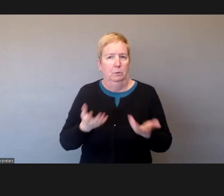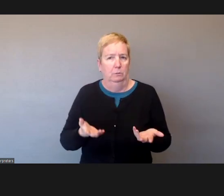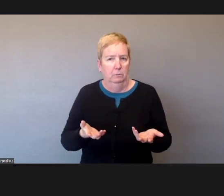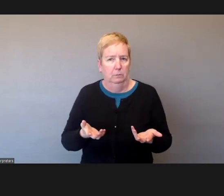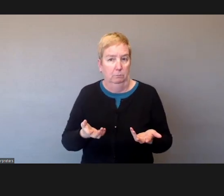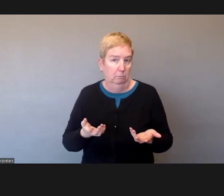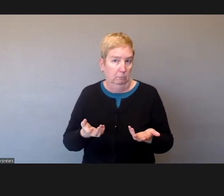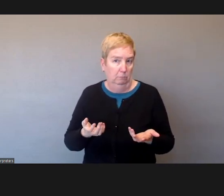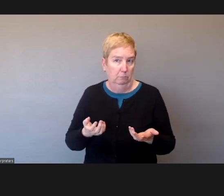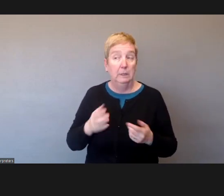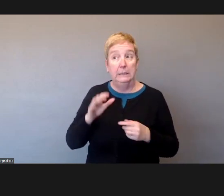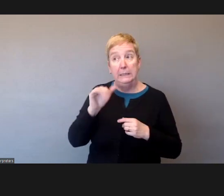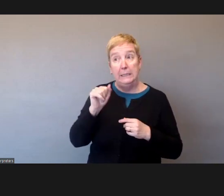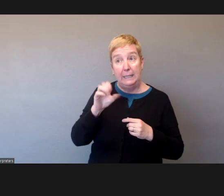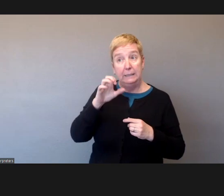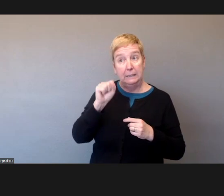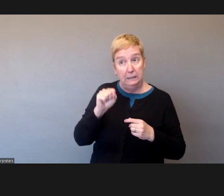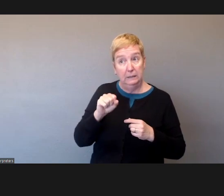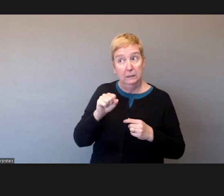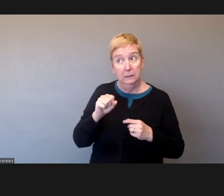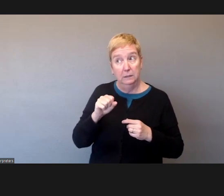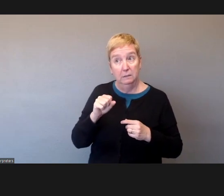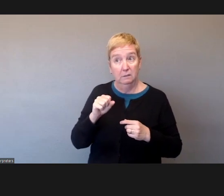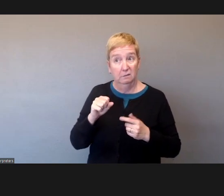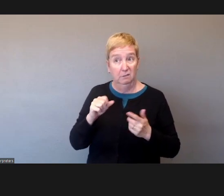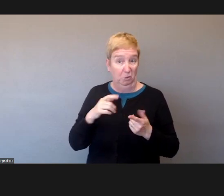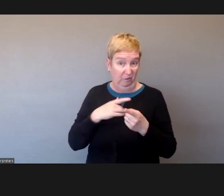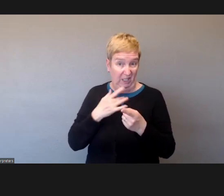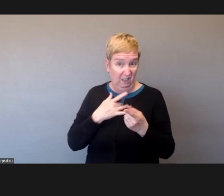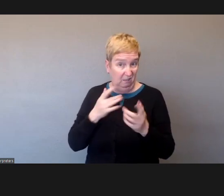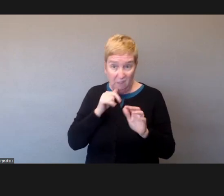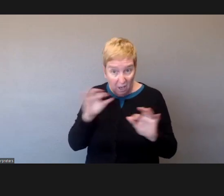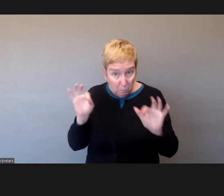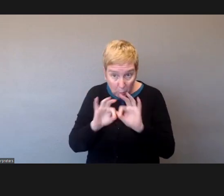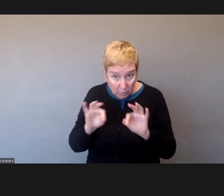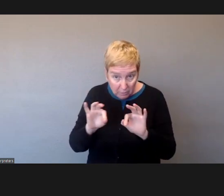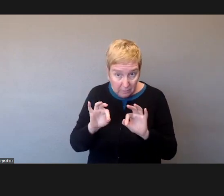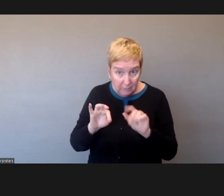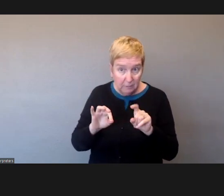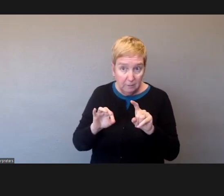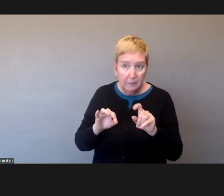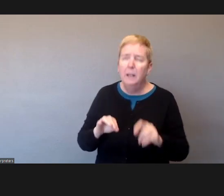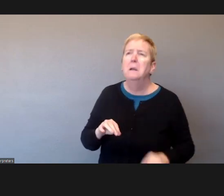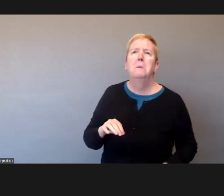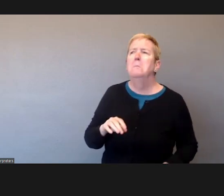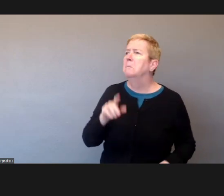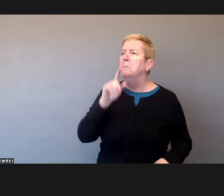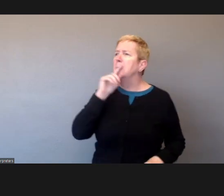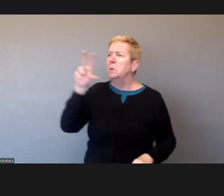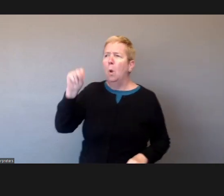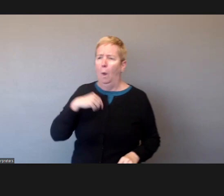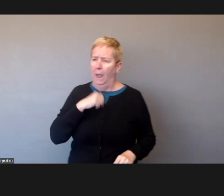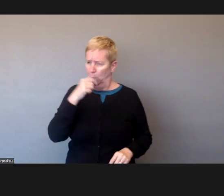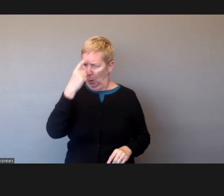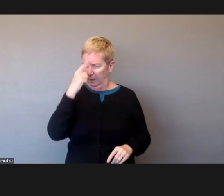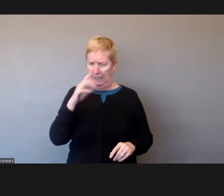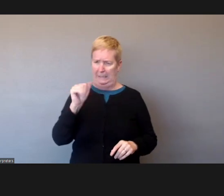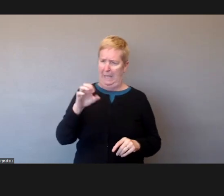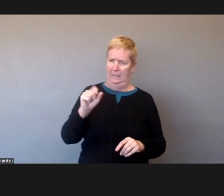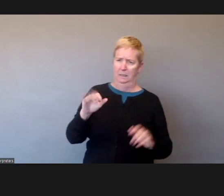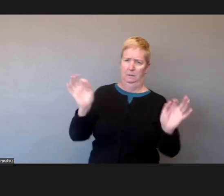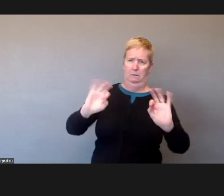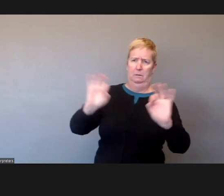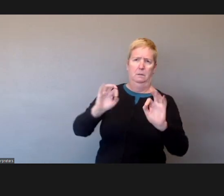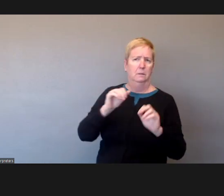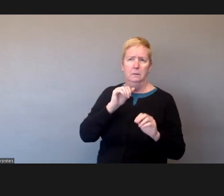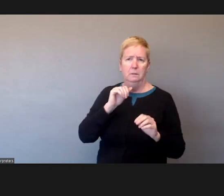think that cases are also meaningless? I don't think cases are meaningless at all.